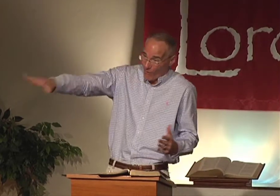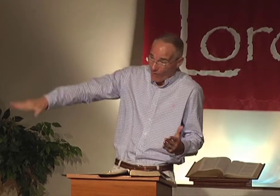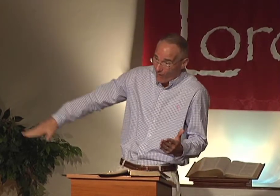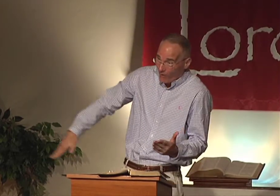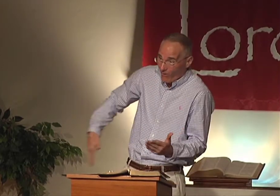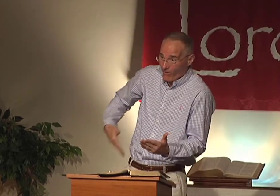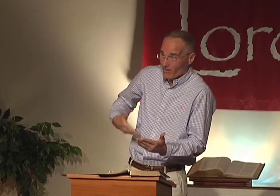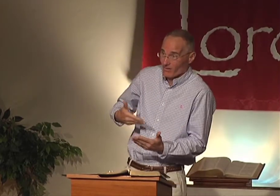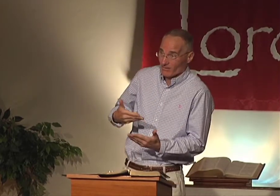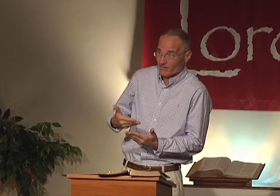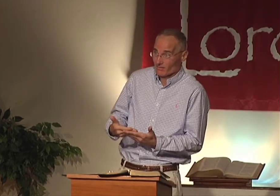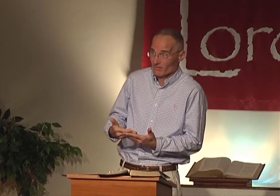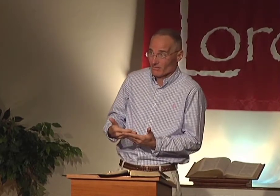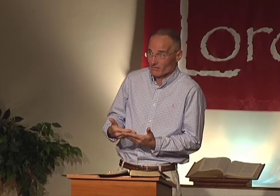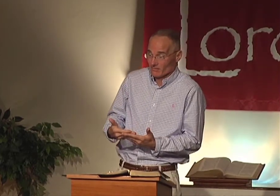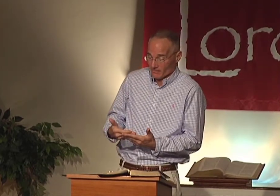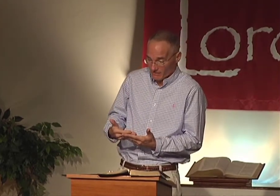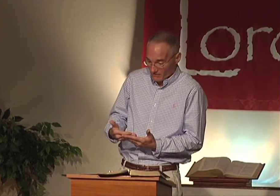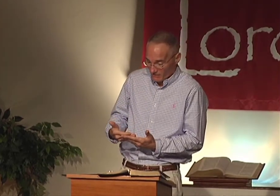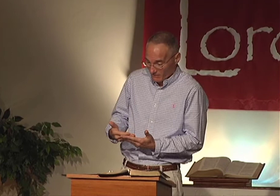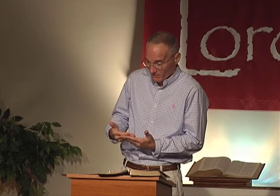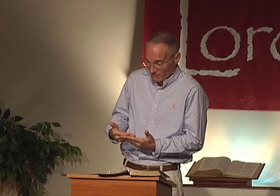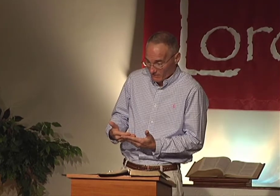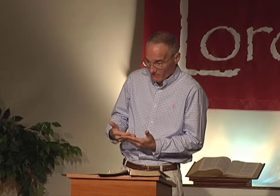The reason for all of those things